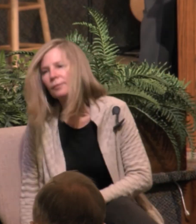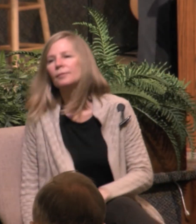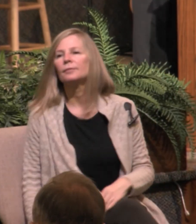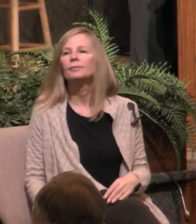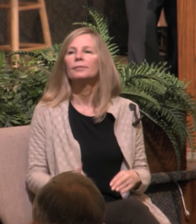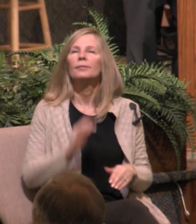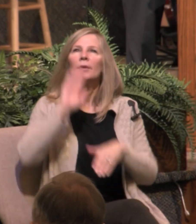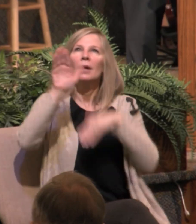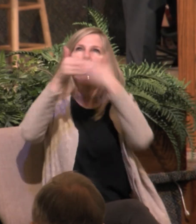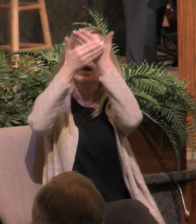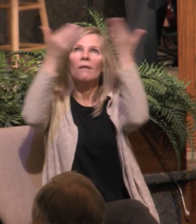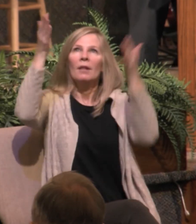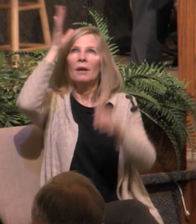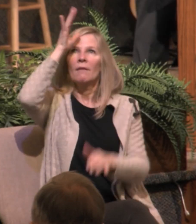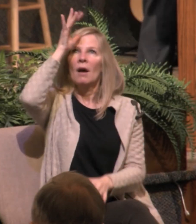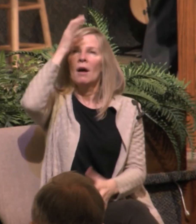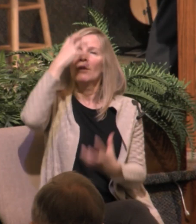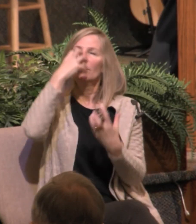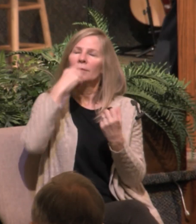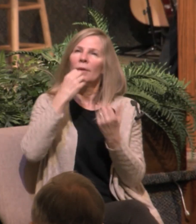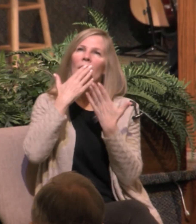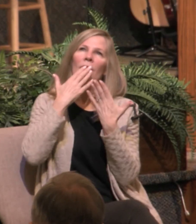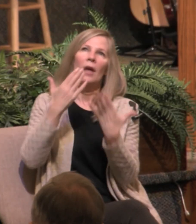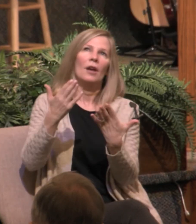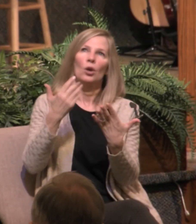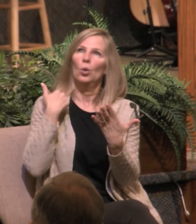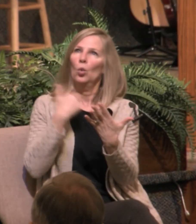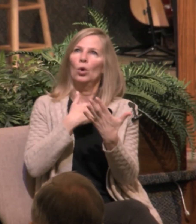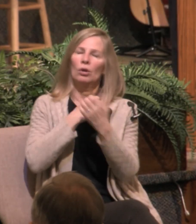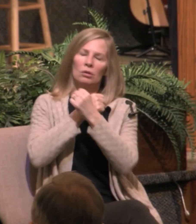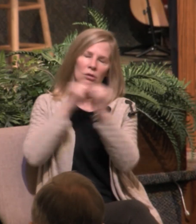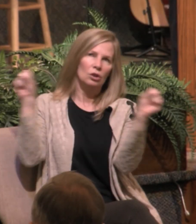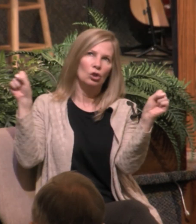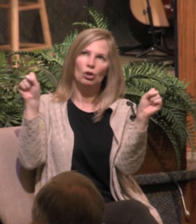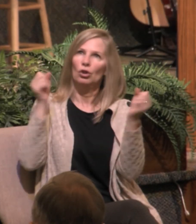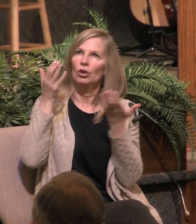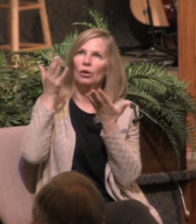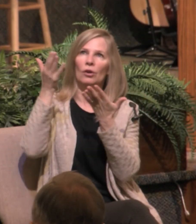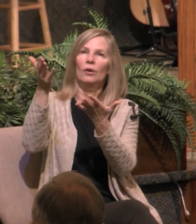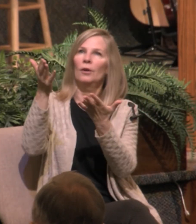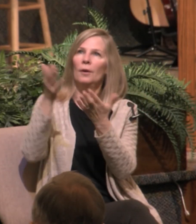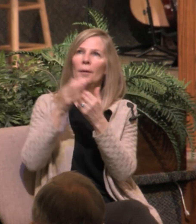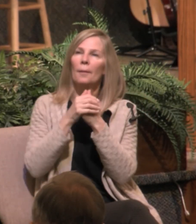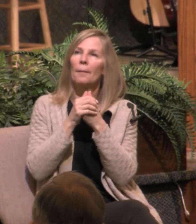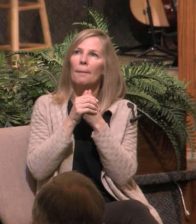Dear Heavenly Father, we thank you that we are secure in you.